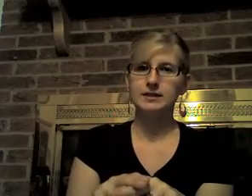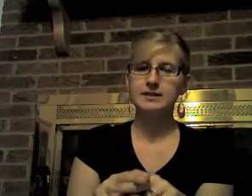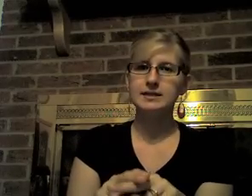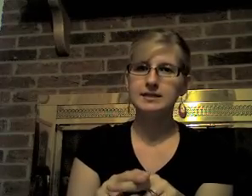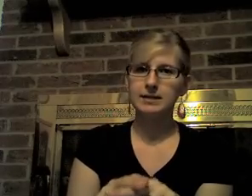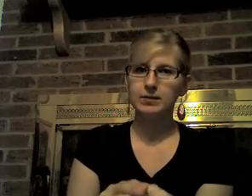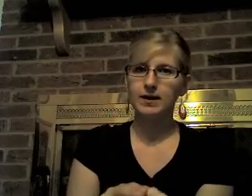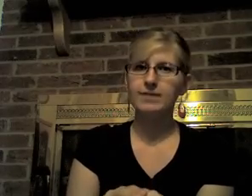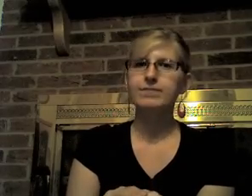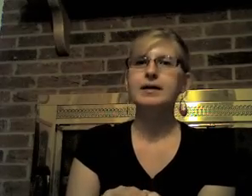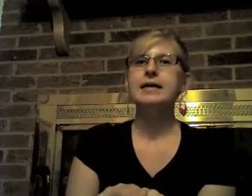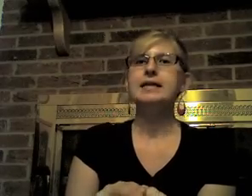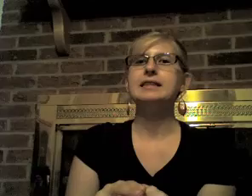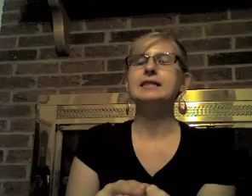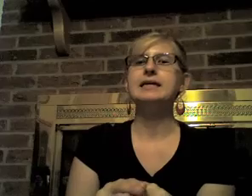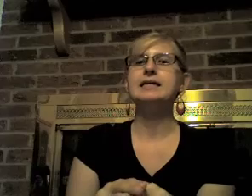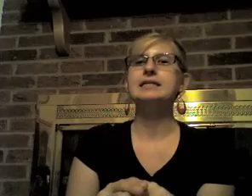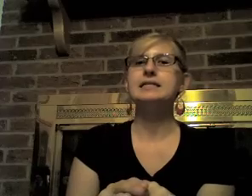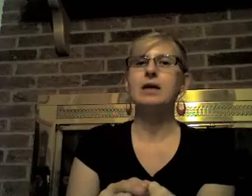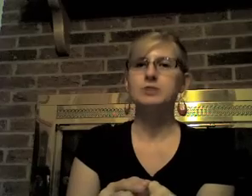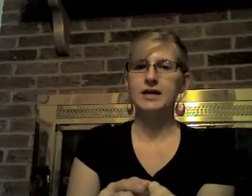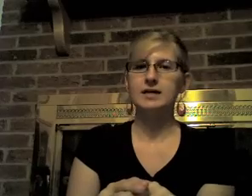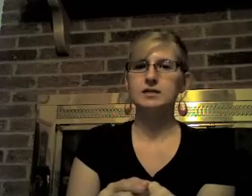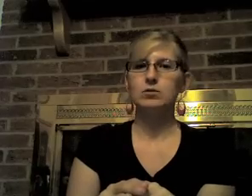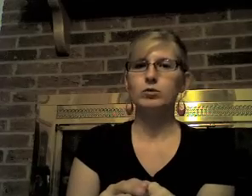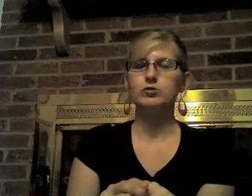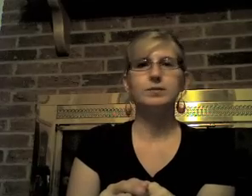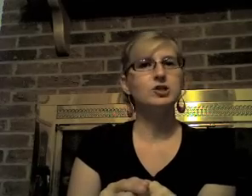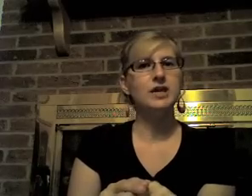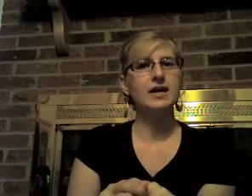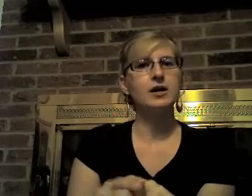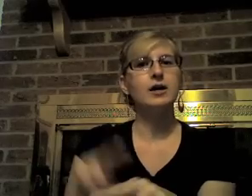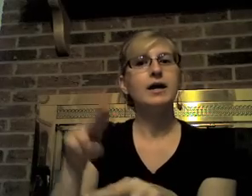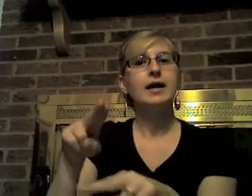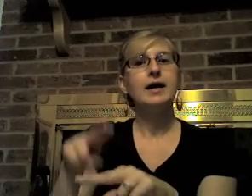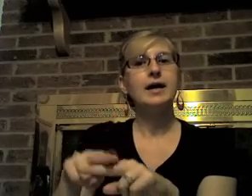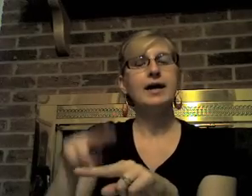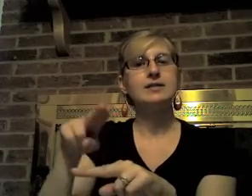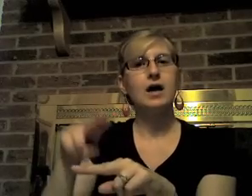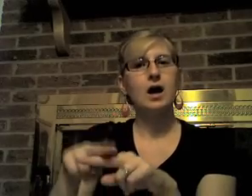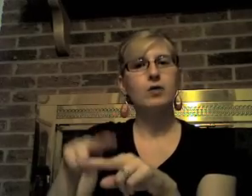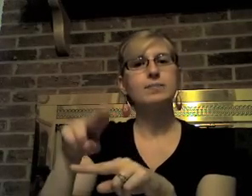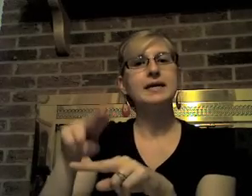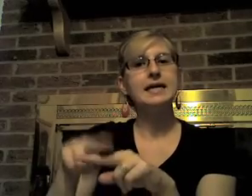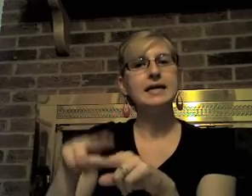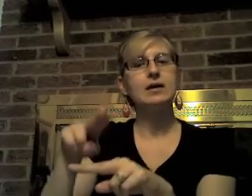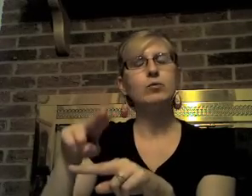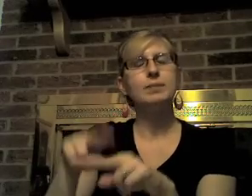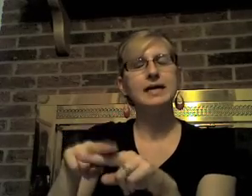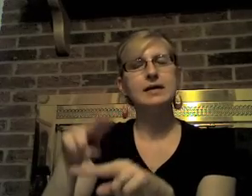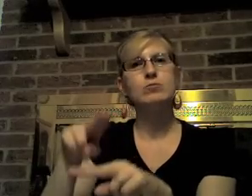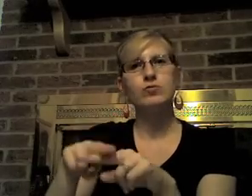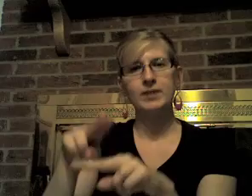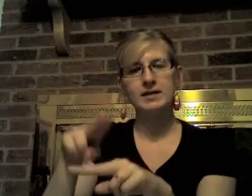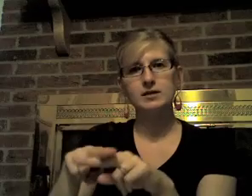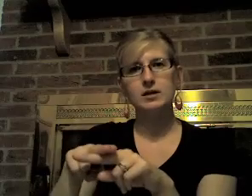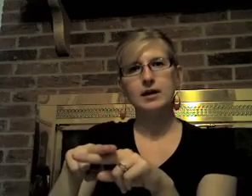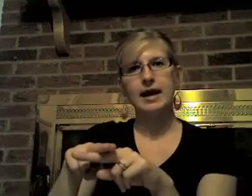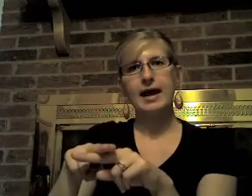is an example of, the subject, which would be chair, has a repeated movement, and